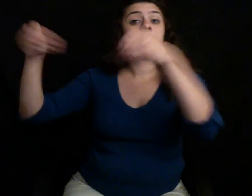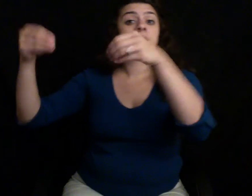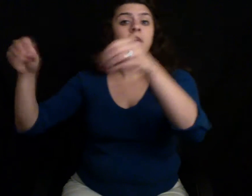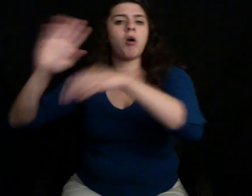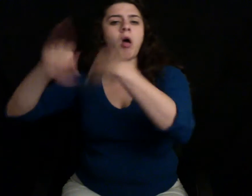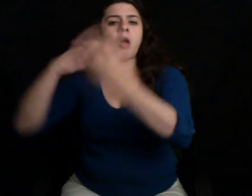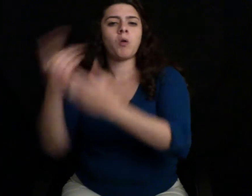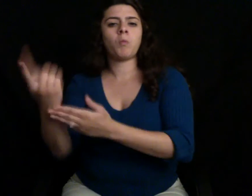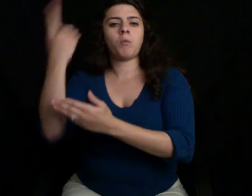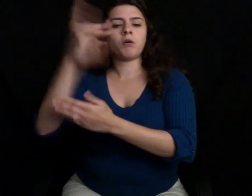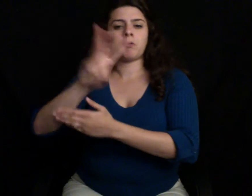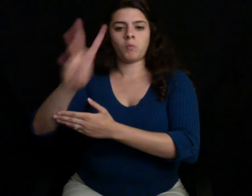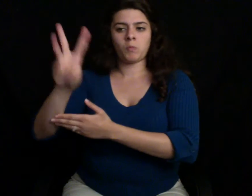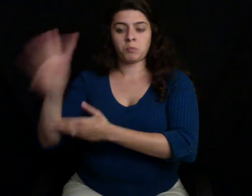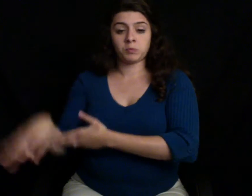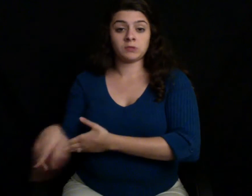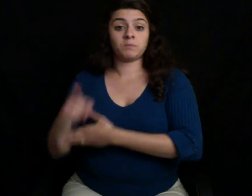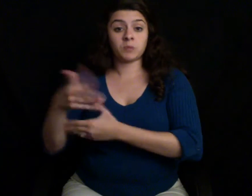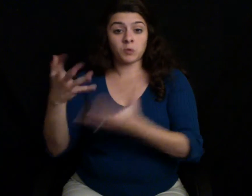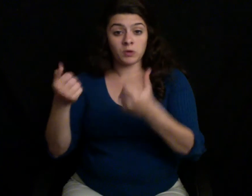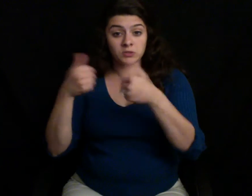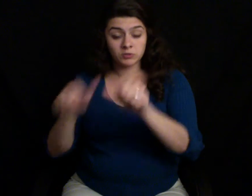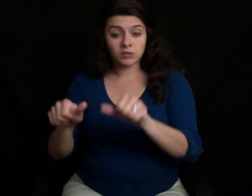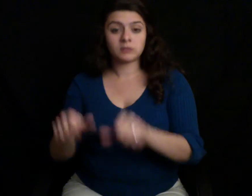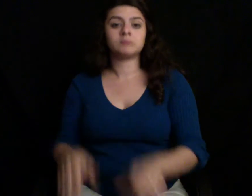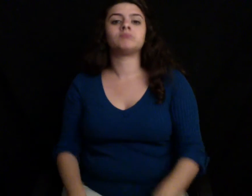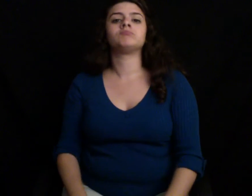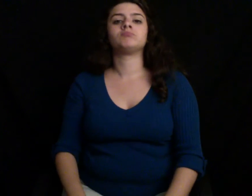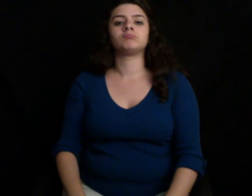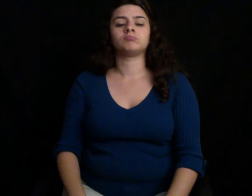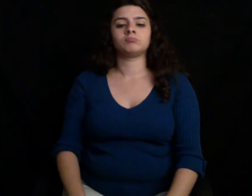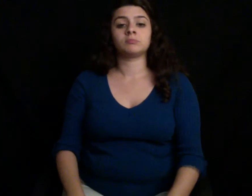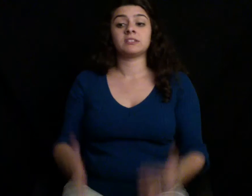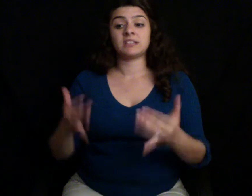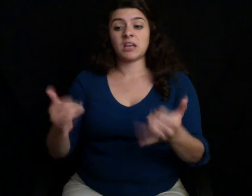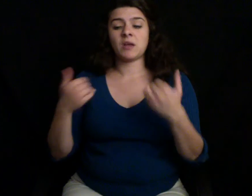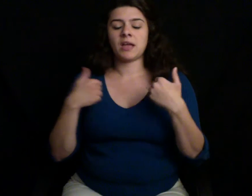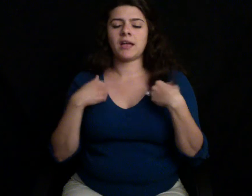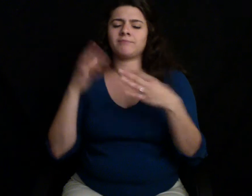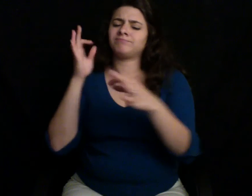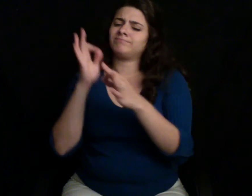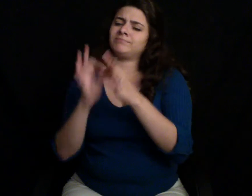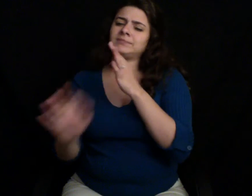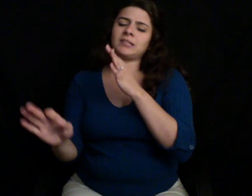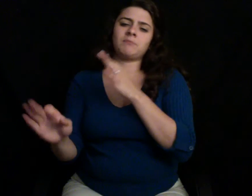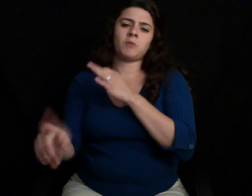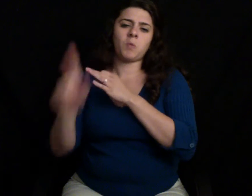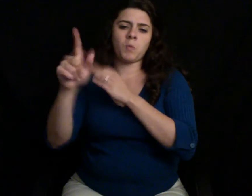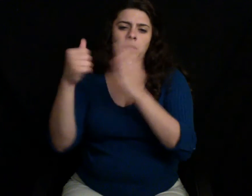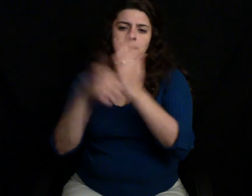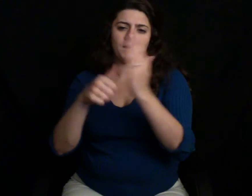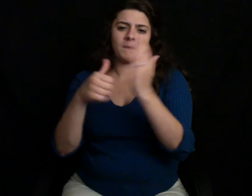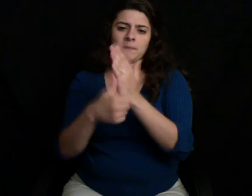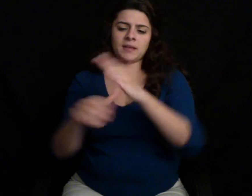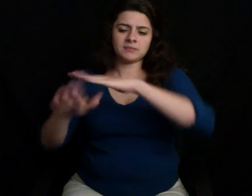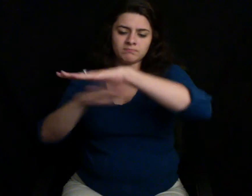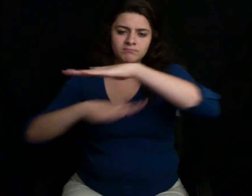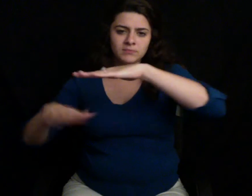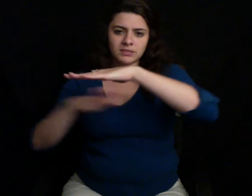haven't checked out all the updates in Squarespace 7, you really should. They now have a much simpler one-page interface, so you don't need to keep switching from the front end to the back end, more